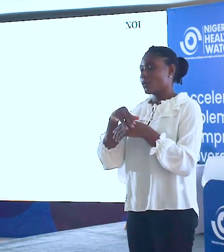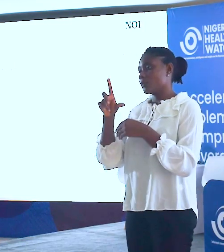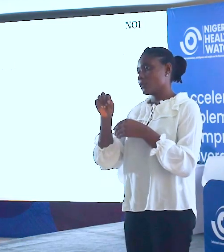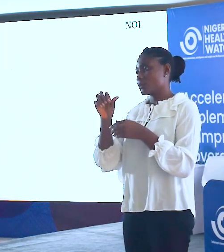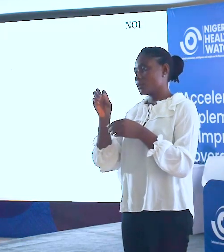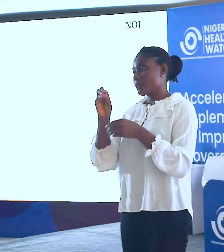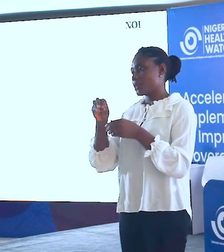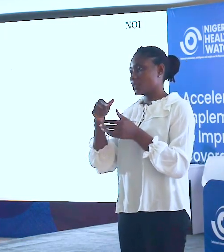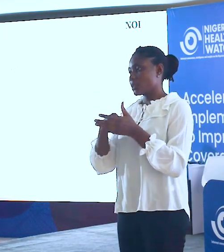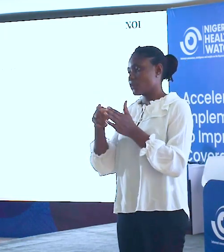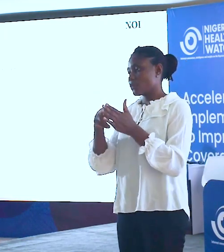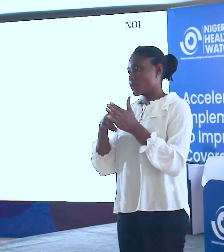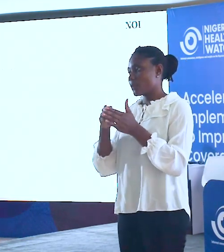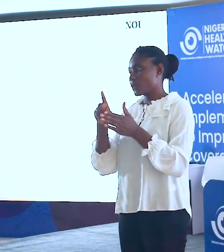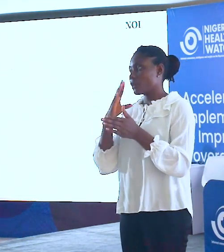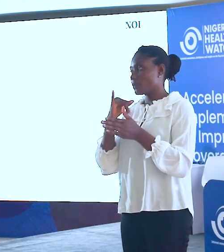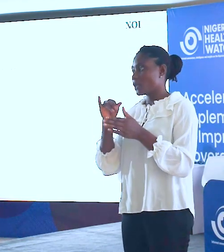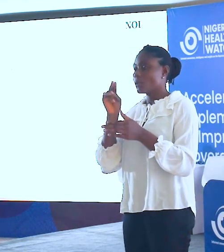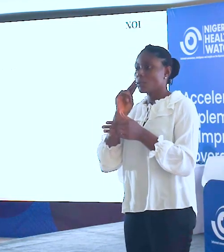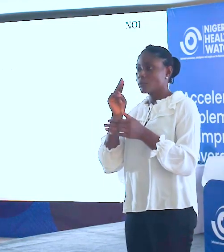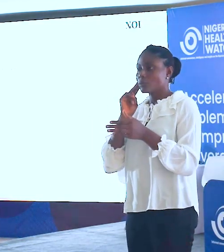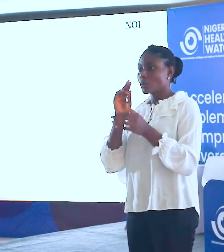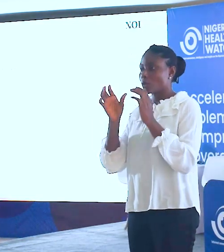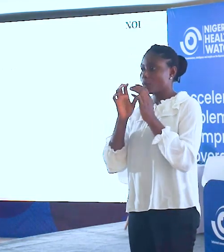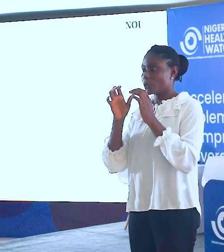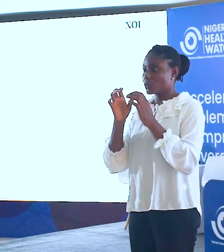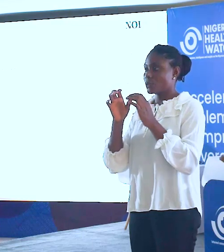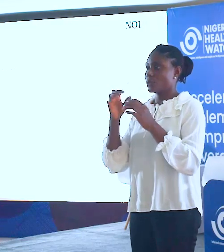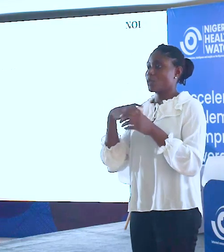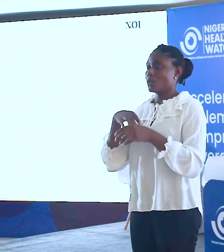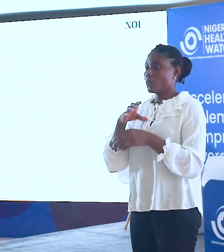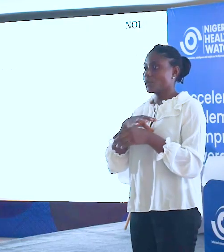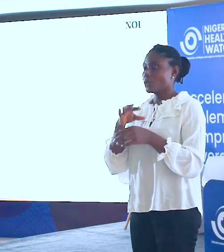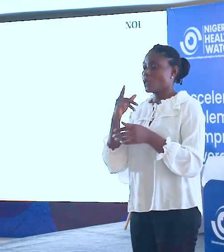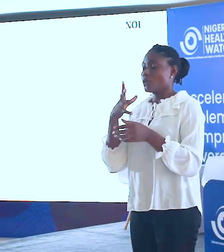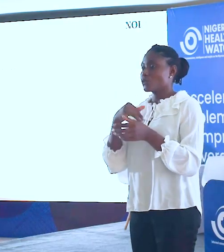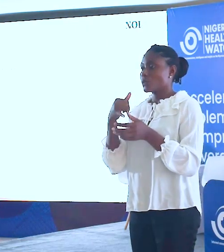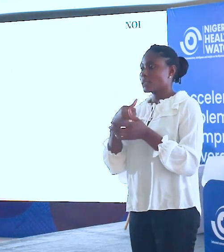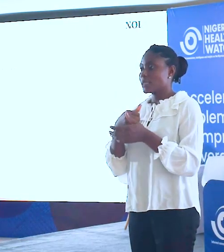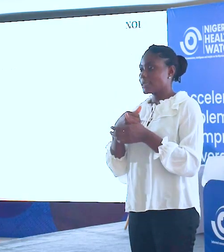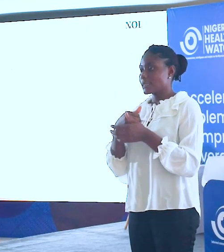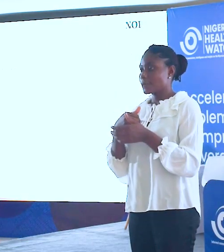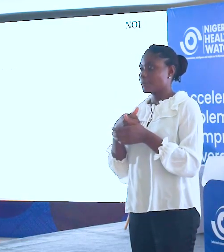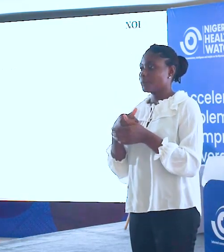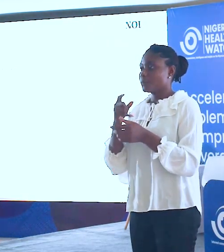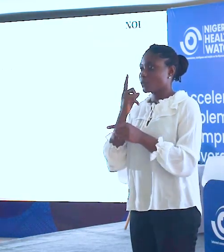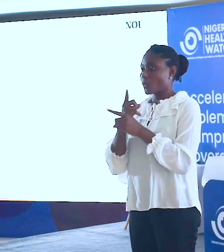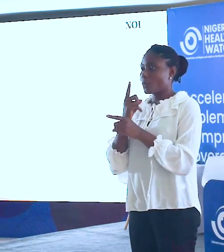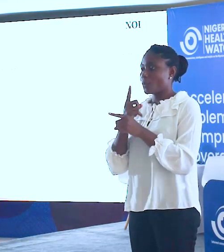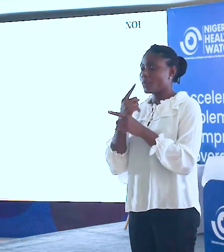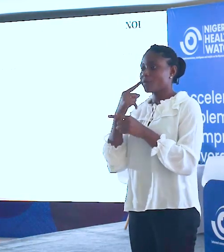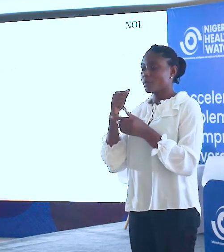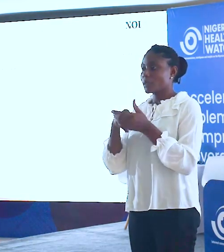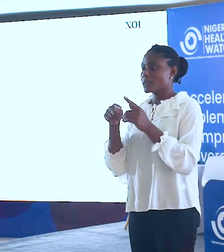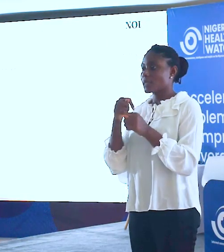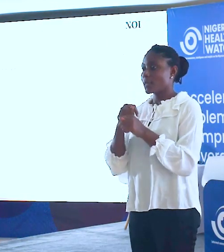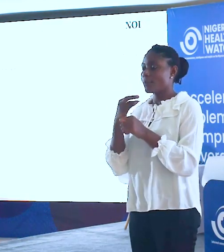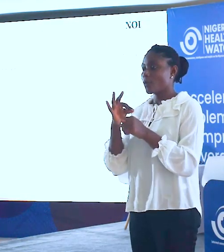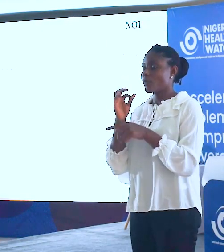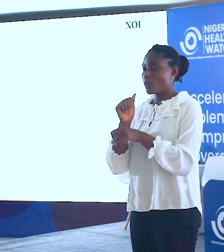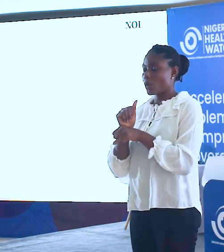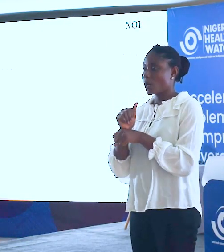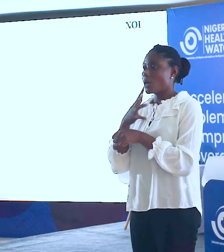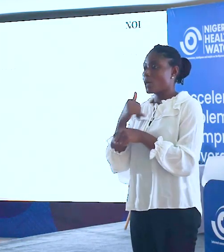is reported by the Nigerian Communications Commission. So we feel that telephone polling is appropriate for this kind of